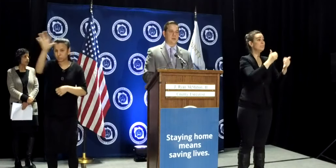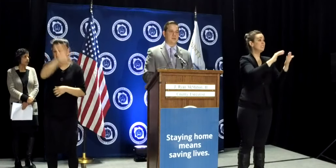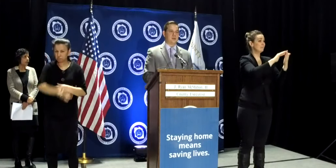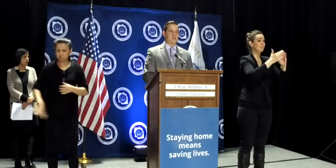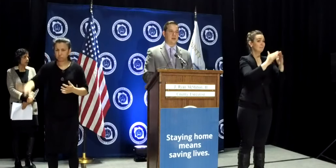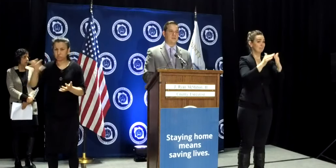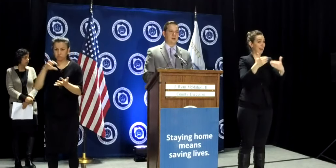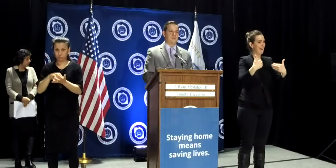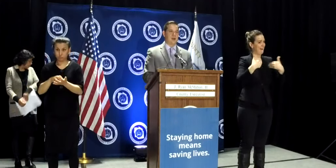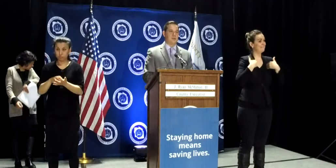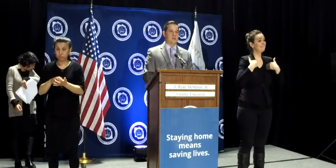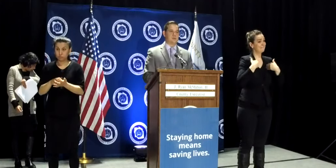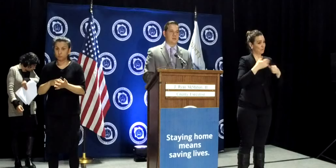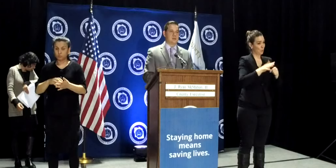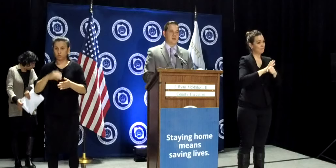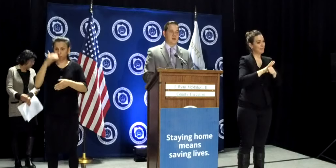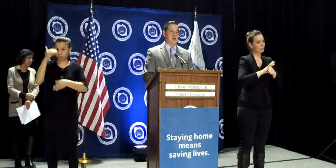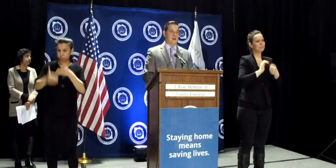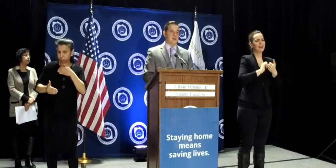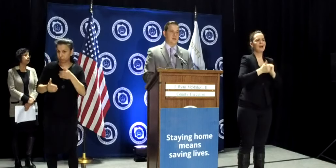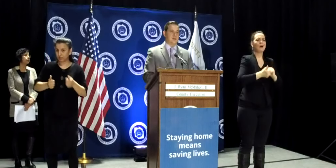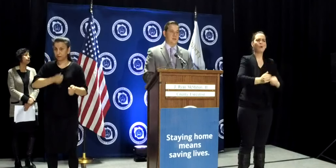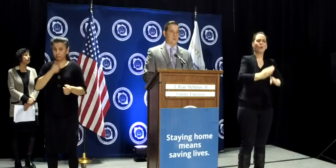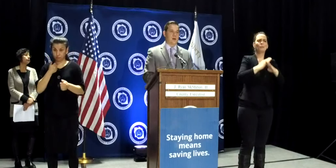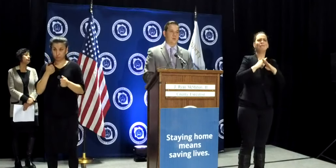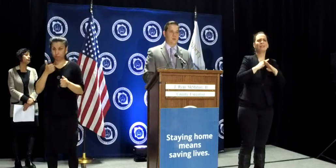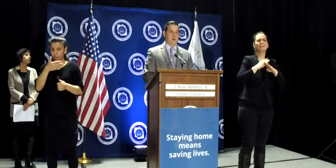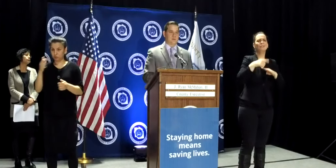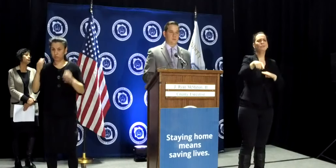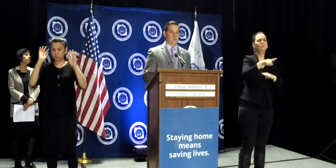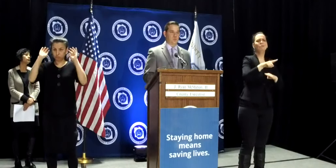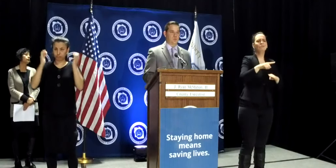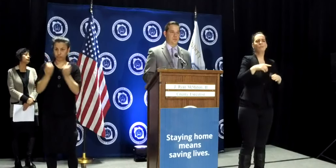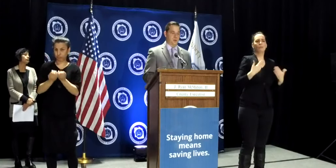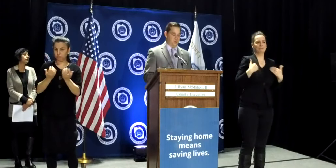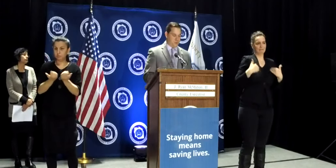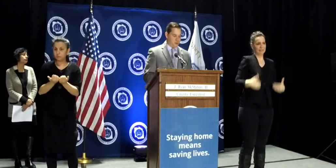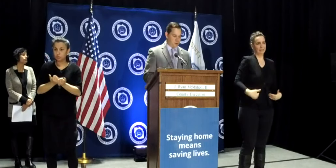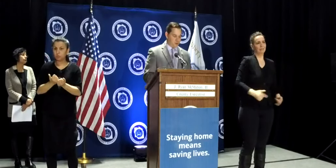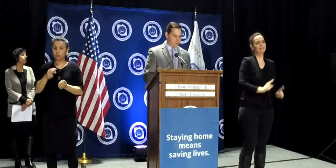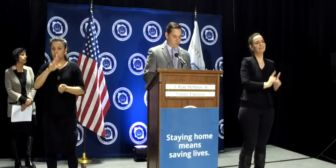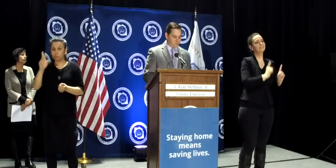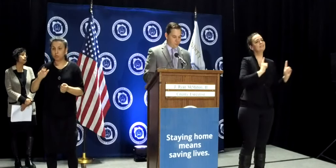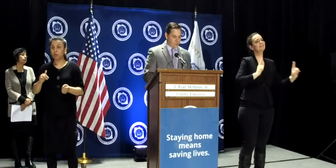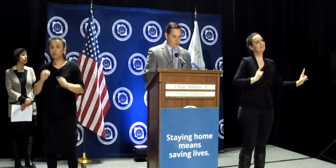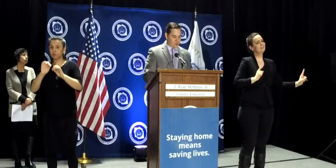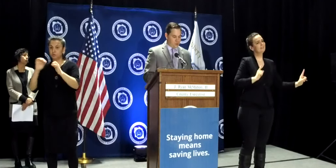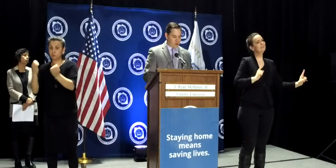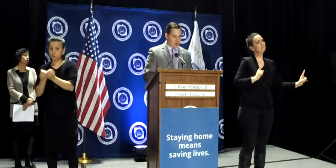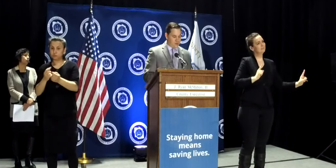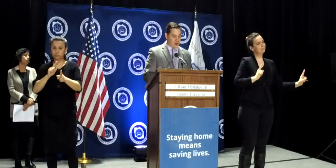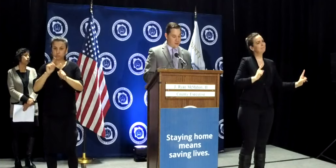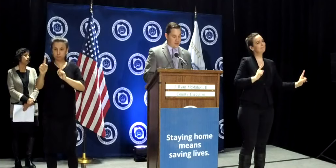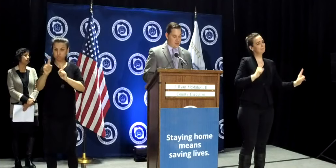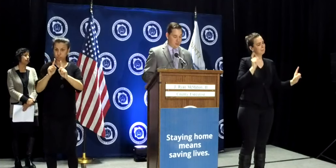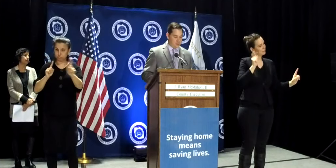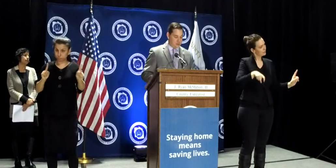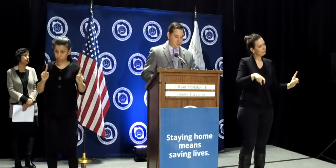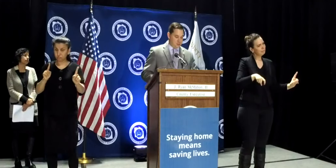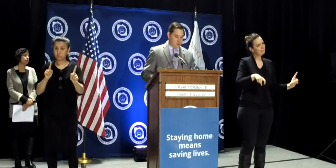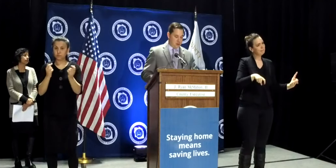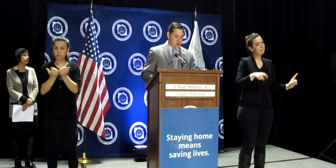need to protect ourselves and our families. And how do we do that? We stay away from each other.